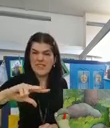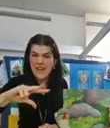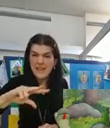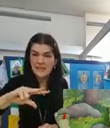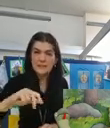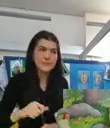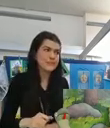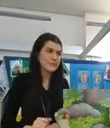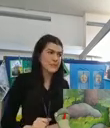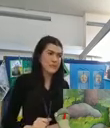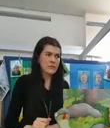snake."